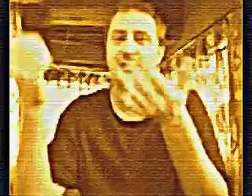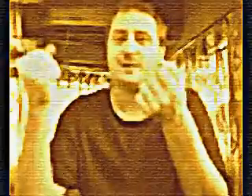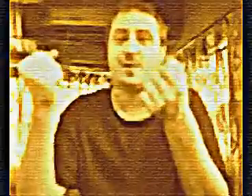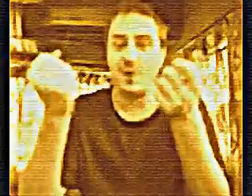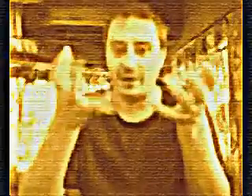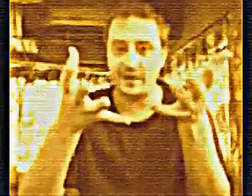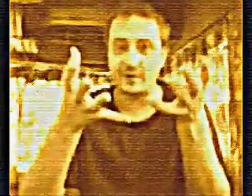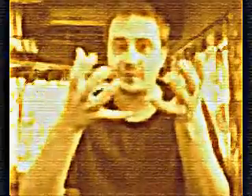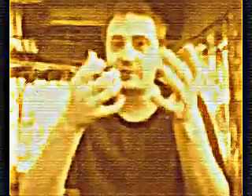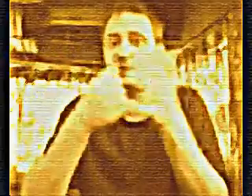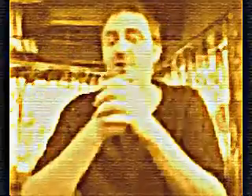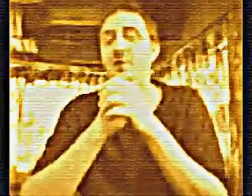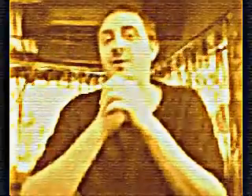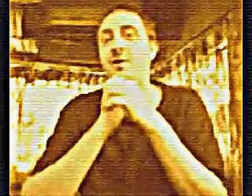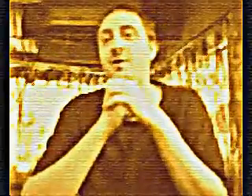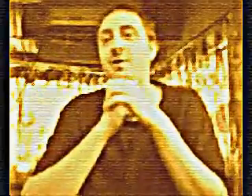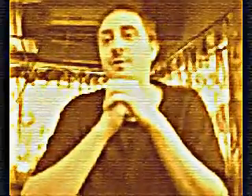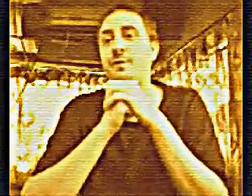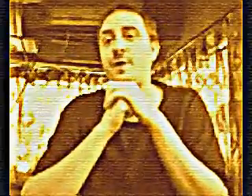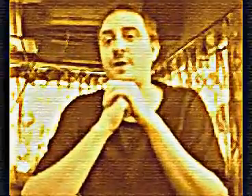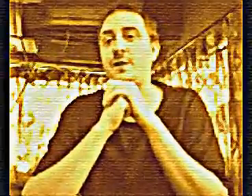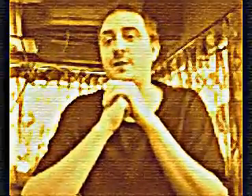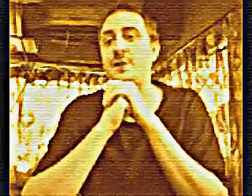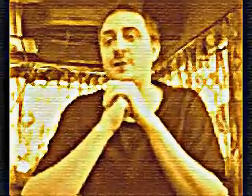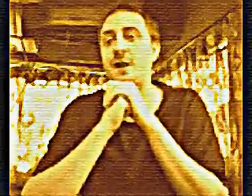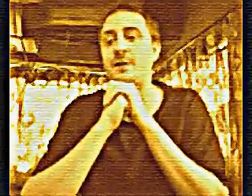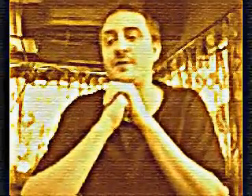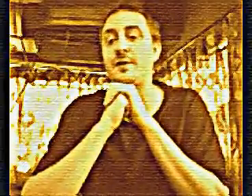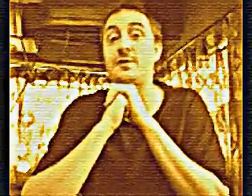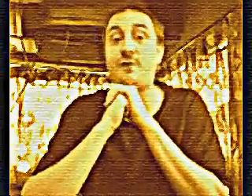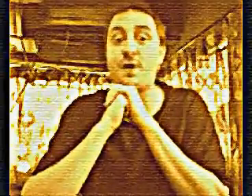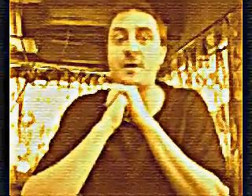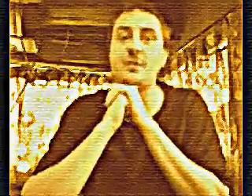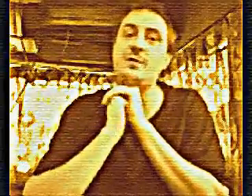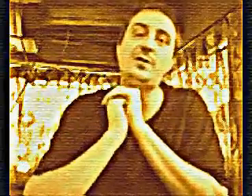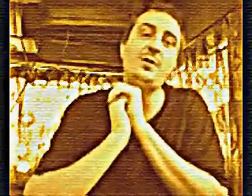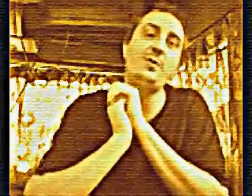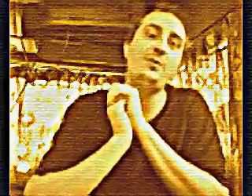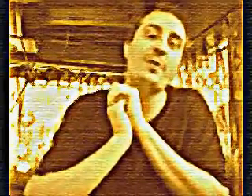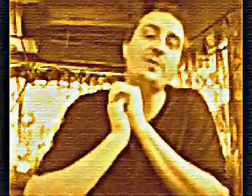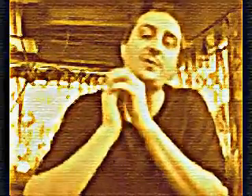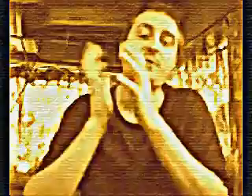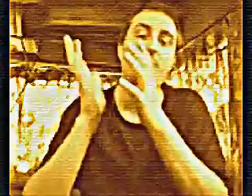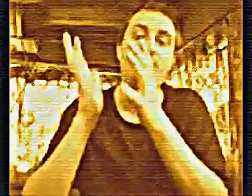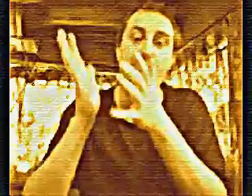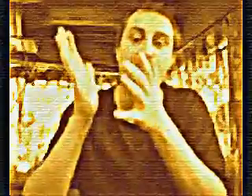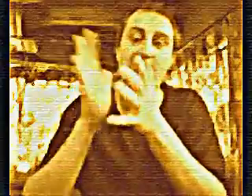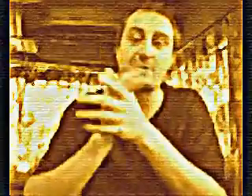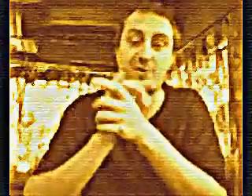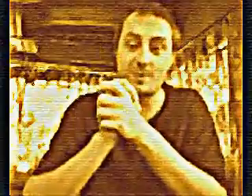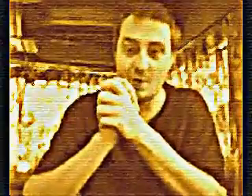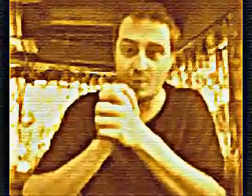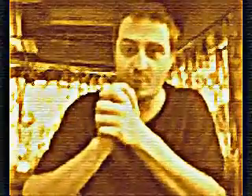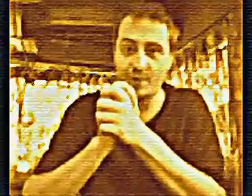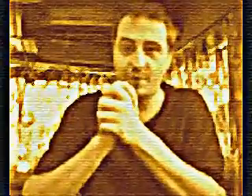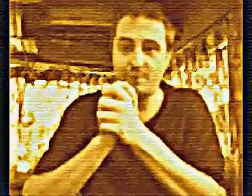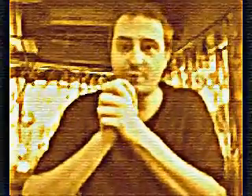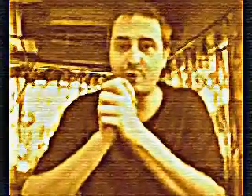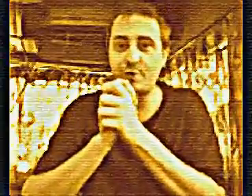the millennials, are fucking intelligent as fuck, so that's good news. There's some hope for